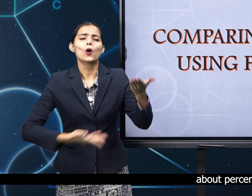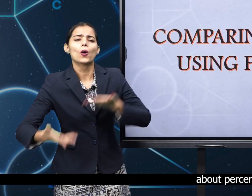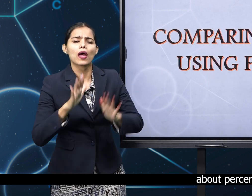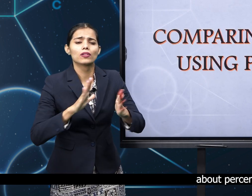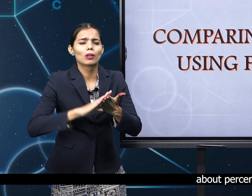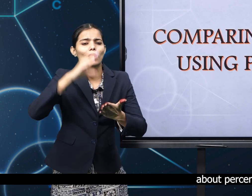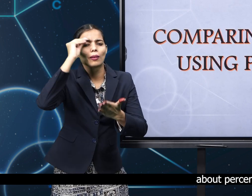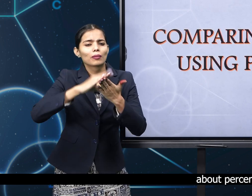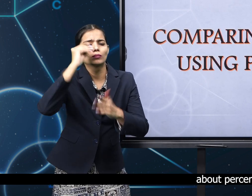percentages.